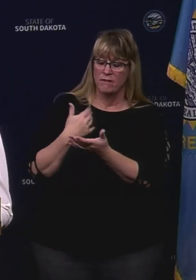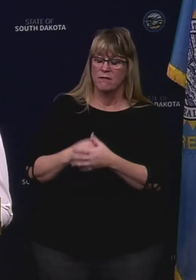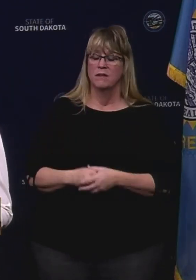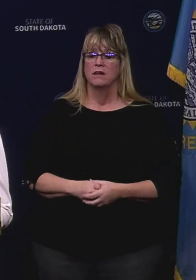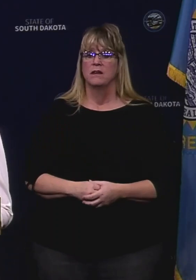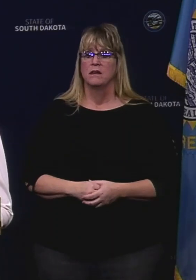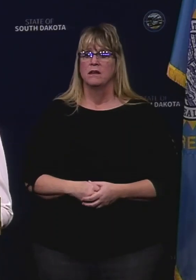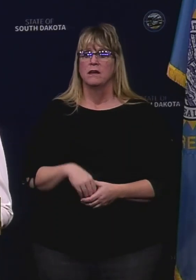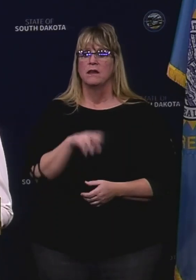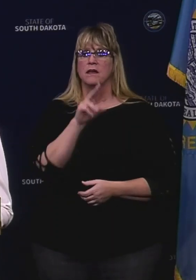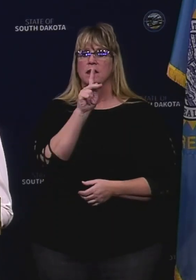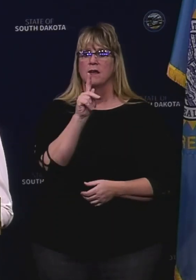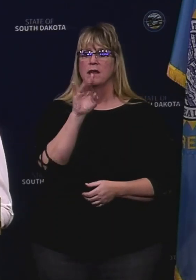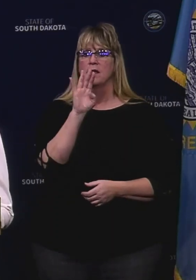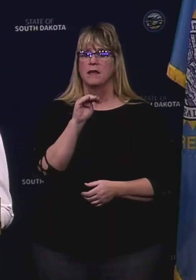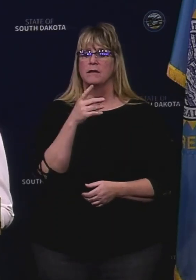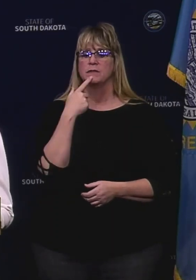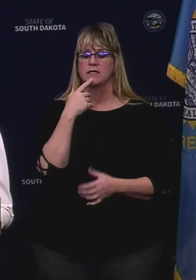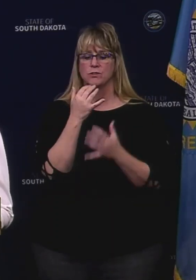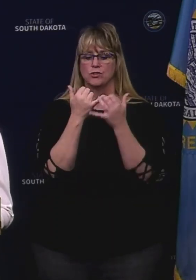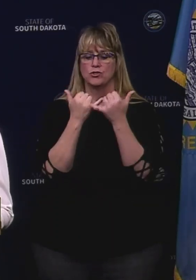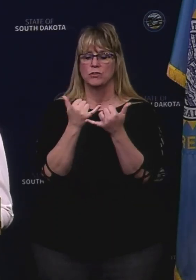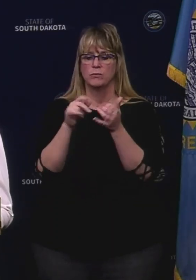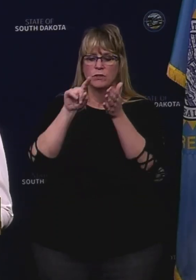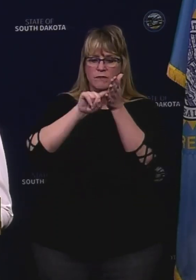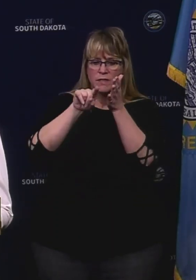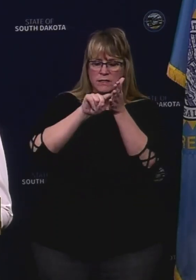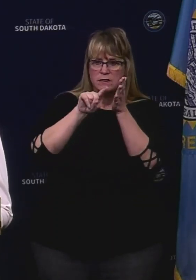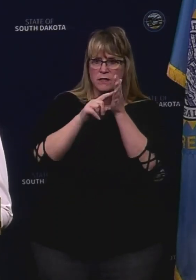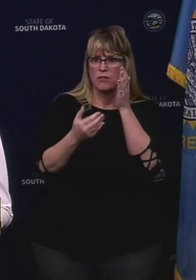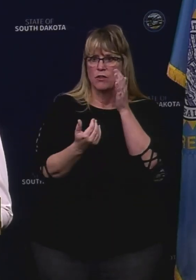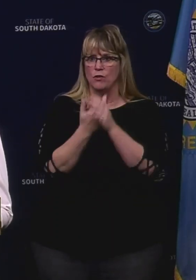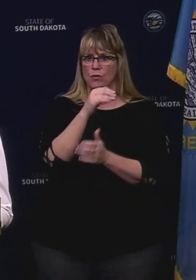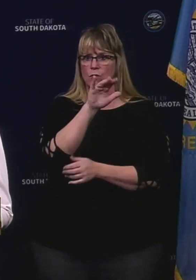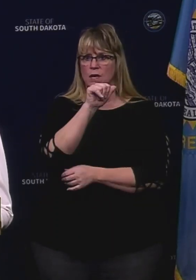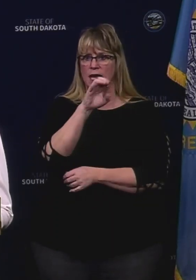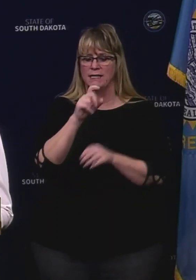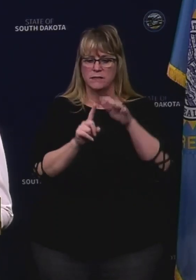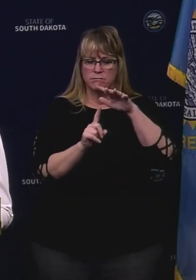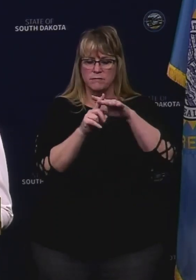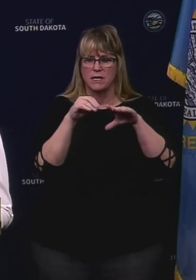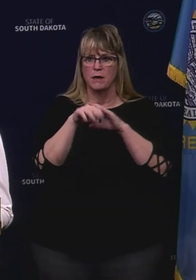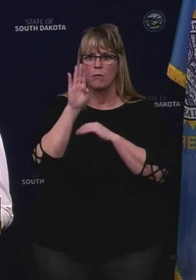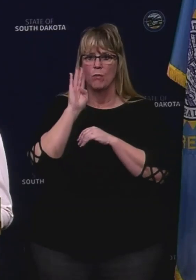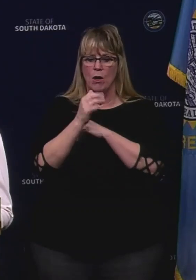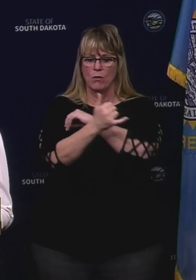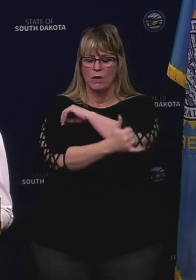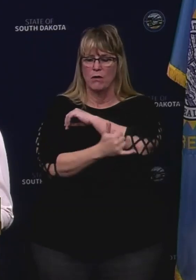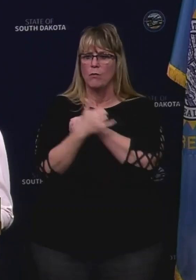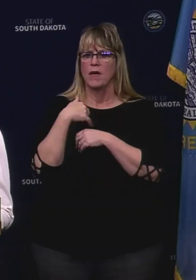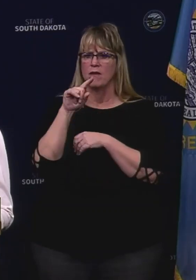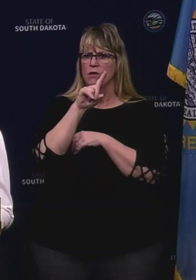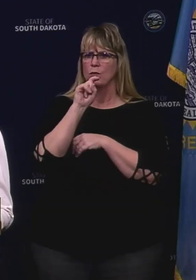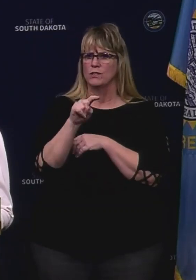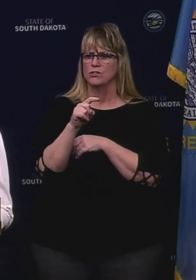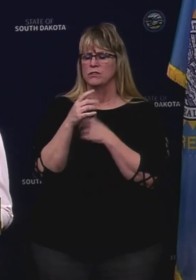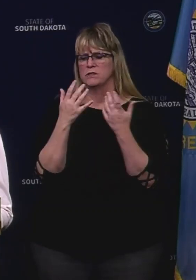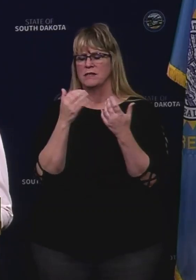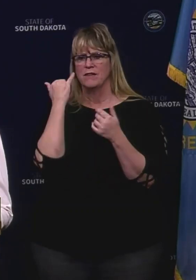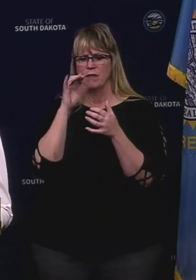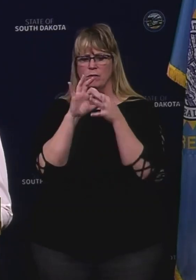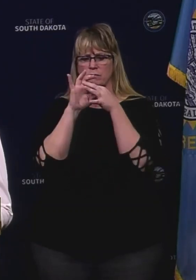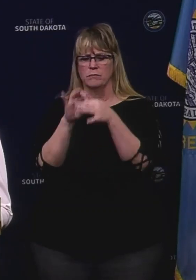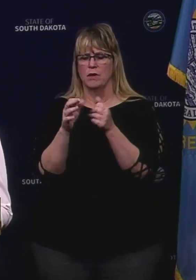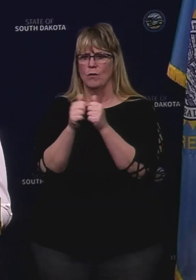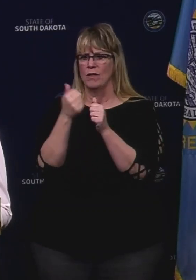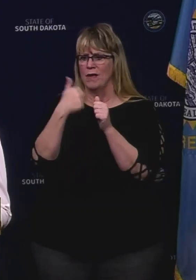those? So this is Kim Malsom-Risden. We're currently investigating the new cases up in Brown County. And so we had a question earlier if they were associated